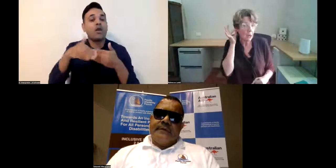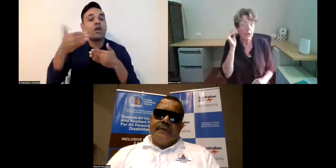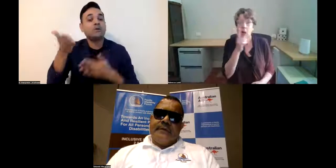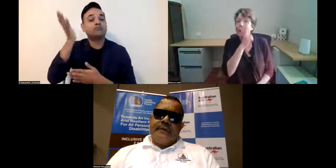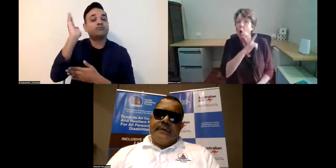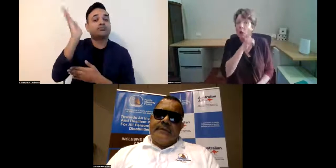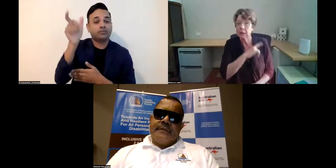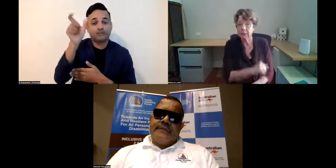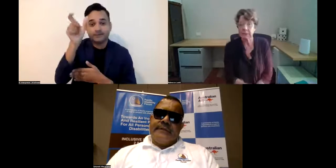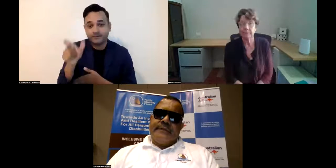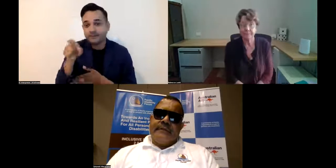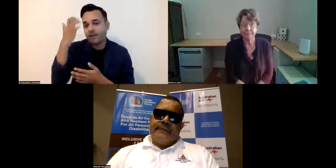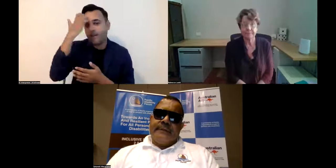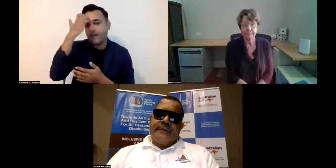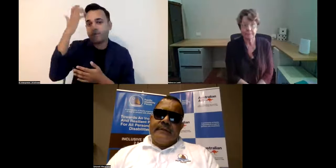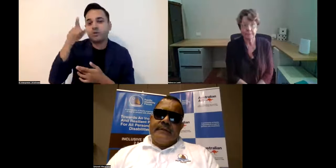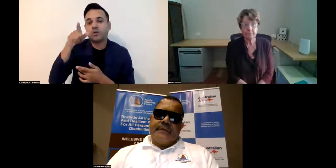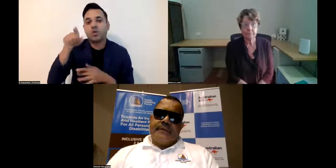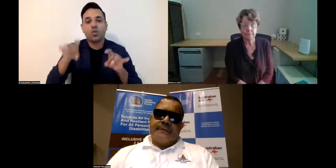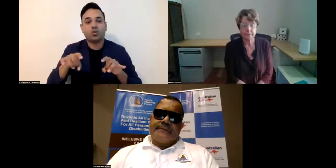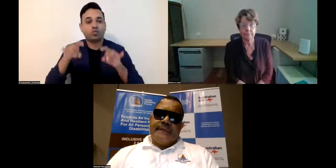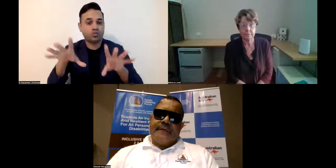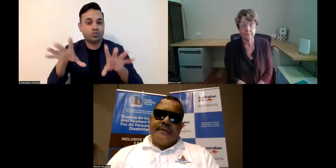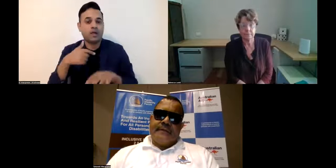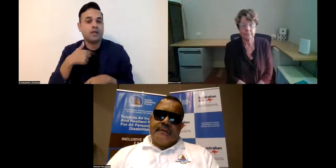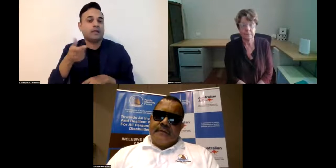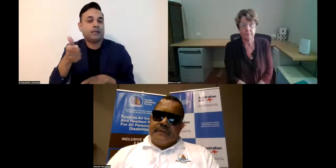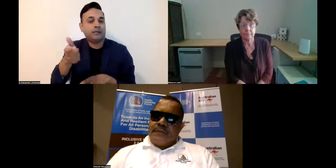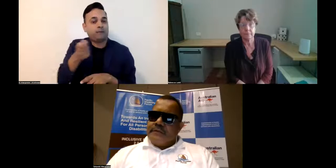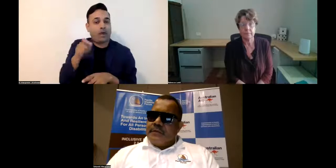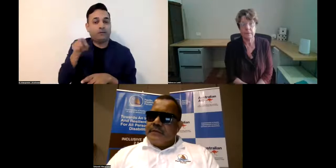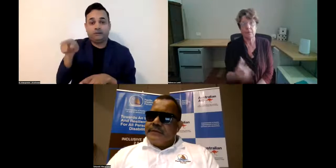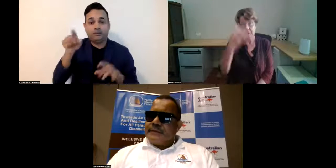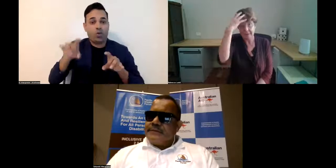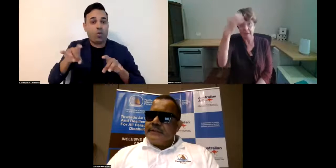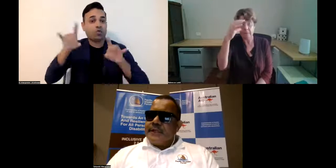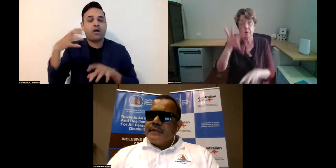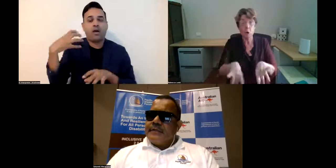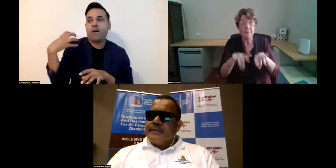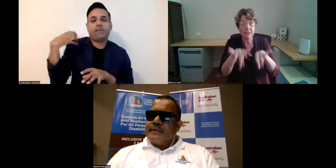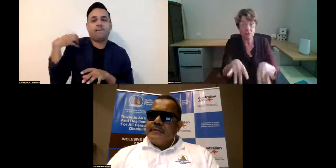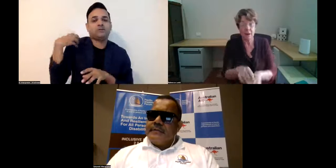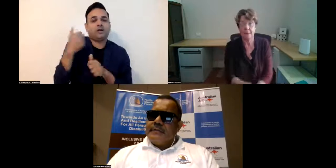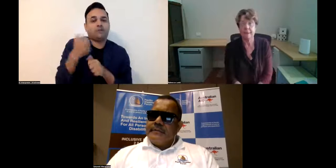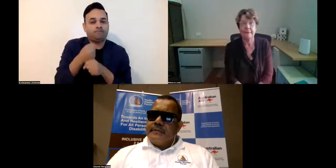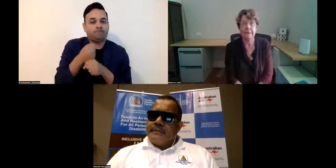introduce our statement from the government of Australia. Thank you, Ms. Christine Clark.